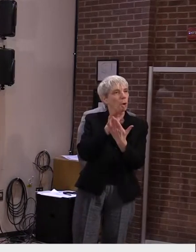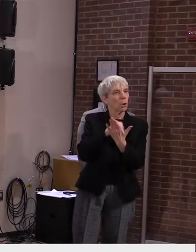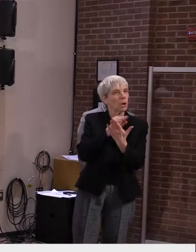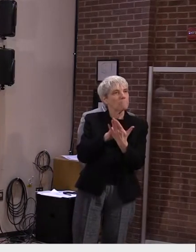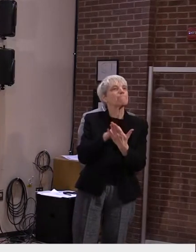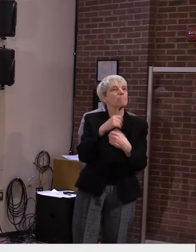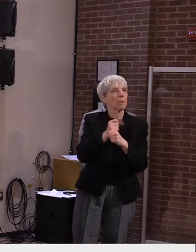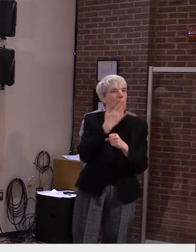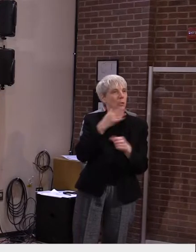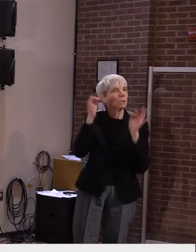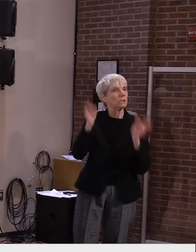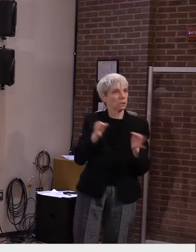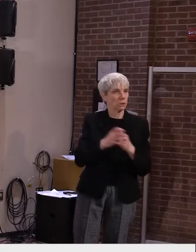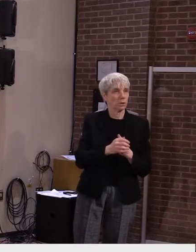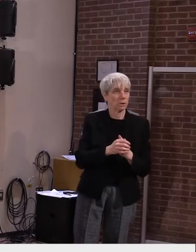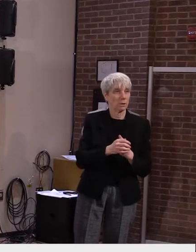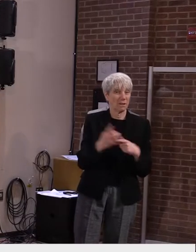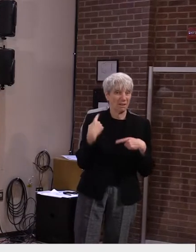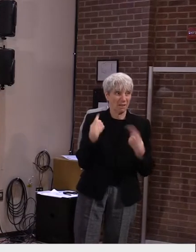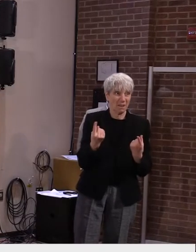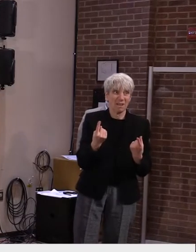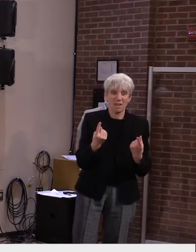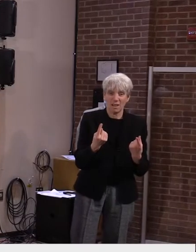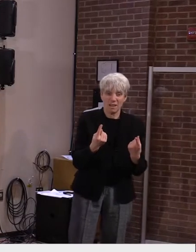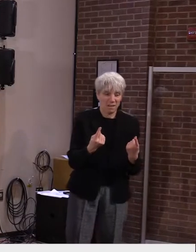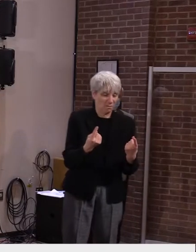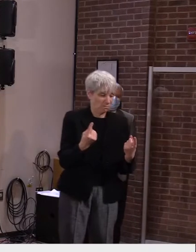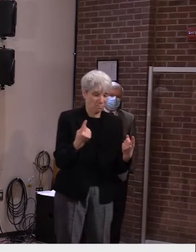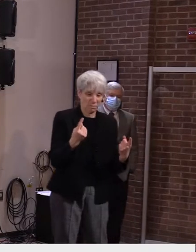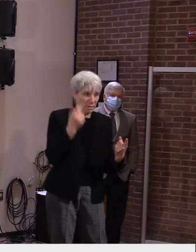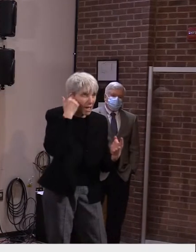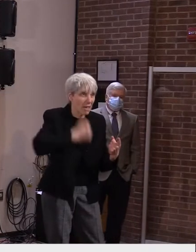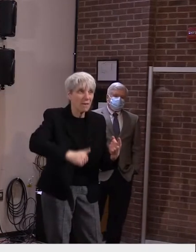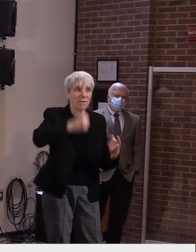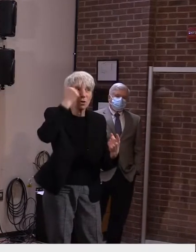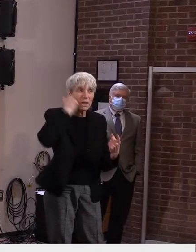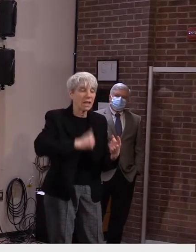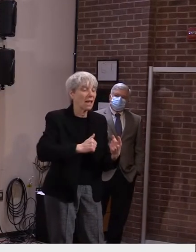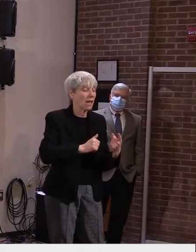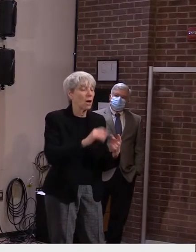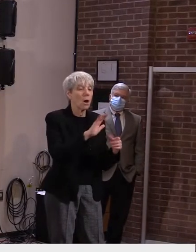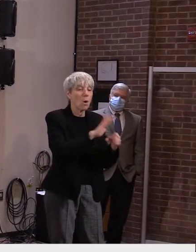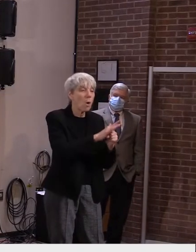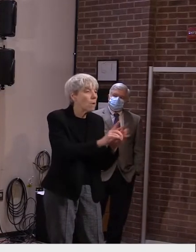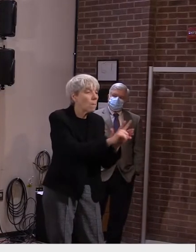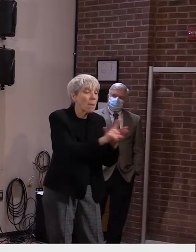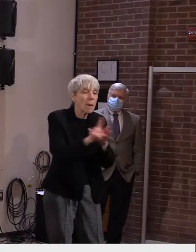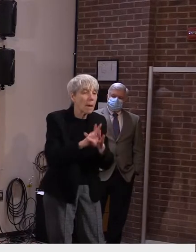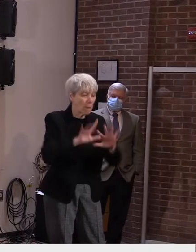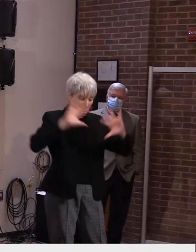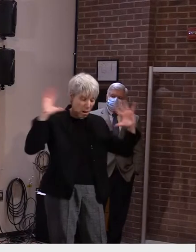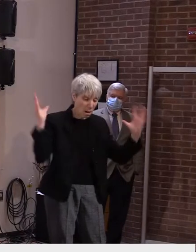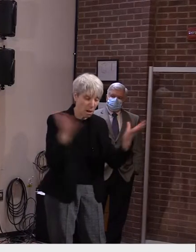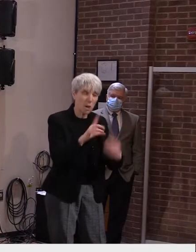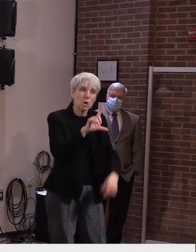day-to-day basis, we're seeing 20% of all of the cases of COVID in Vermont occurring in this age group.